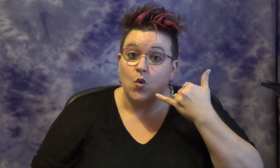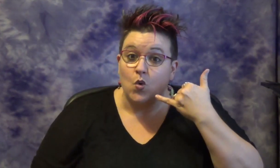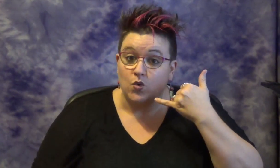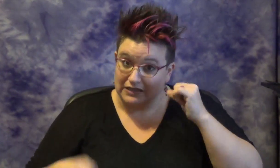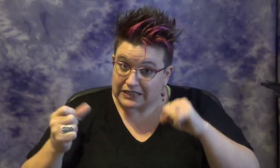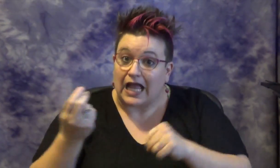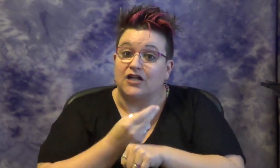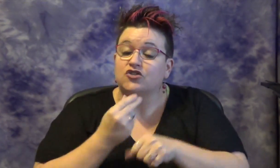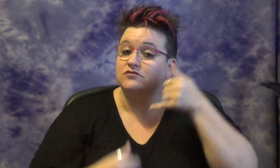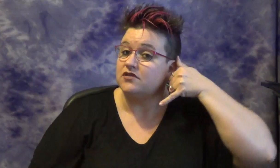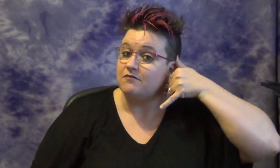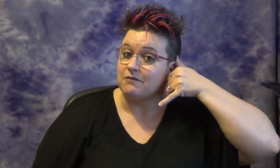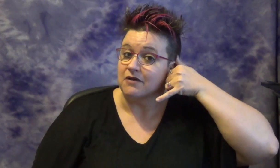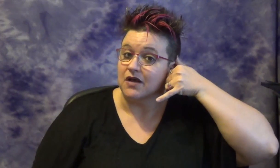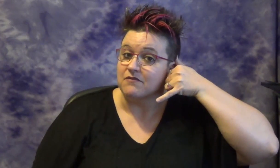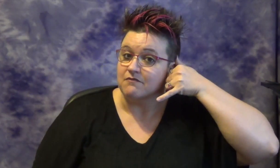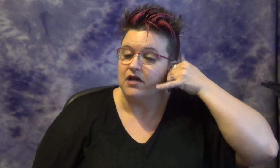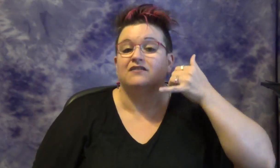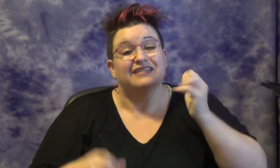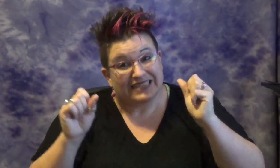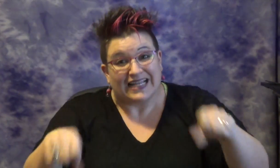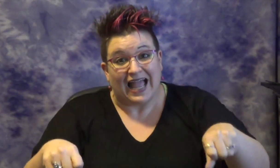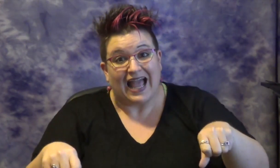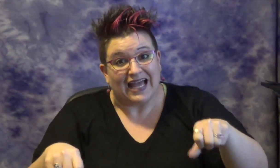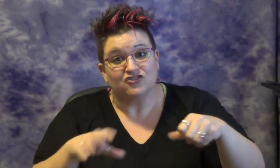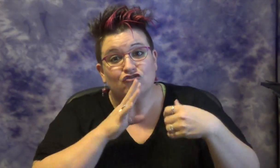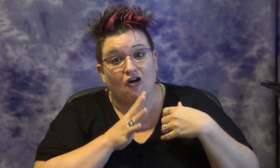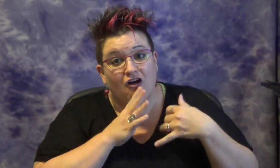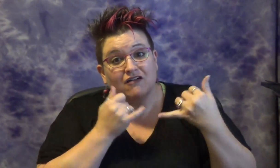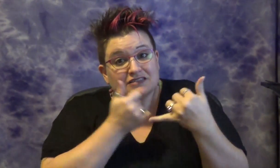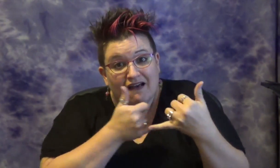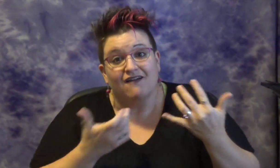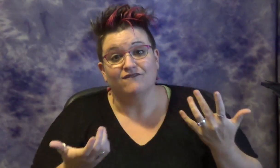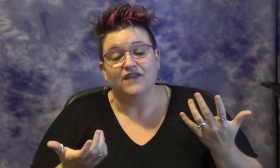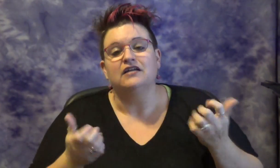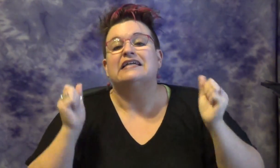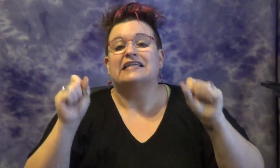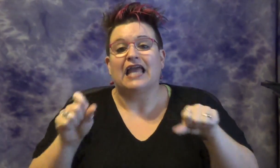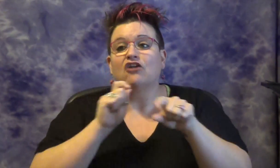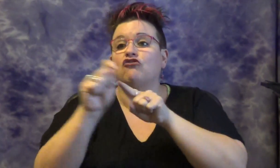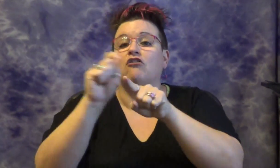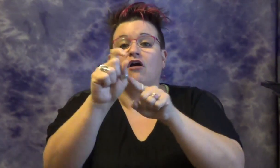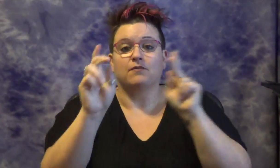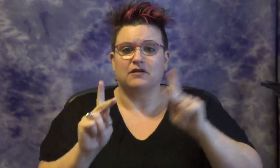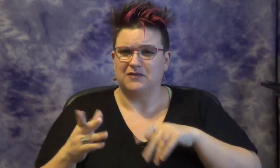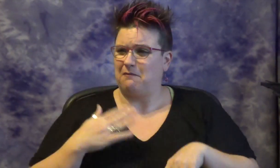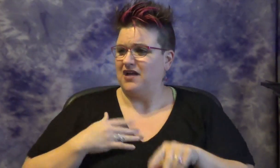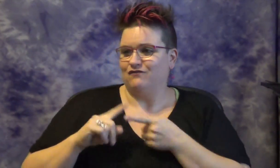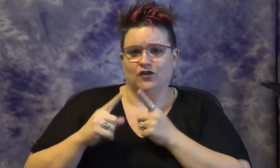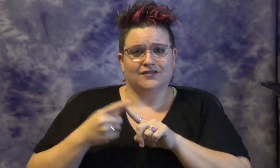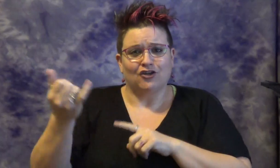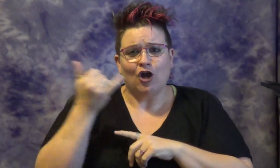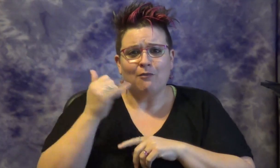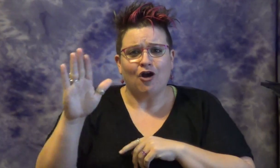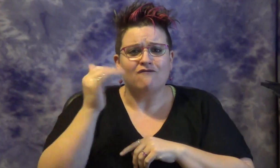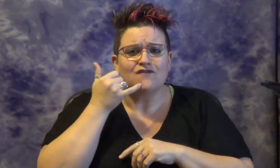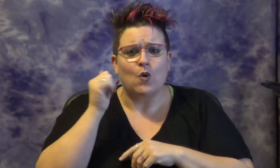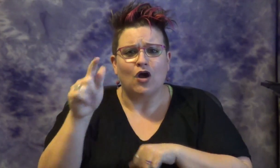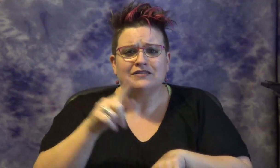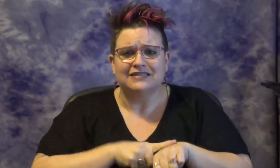deaf people that do have phones, and some do hear, and they're able to use phones and function with a phone. And they can call people, just like one of my friends. She